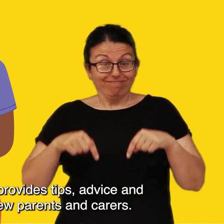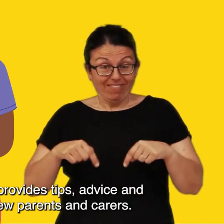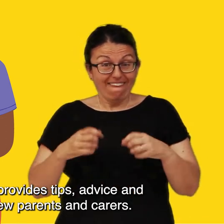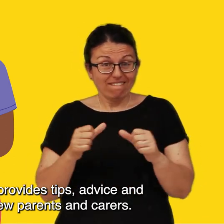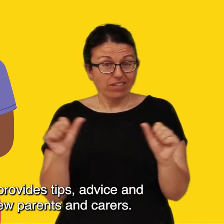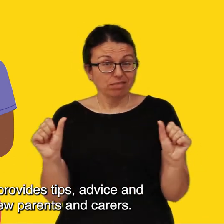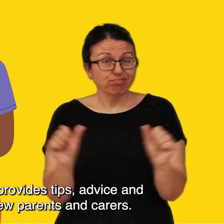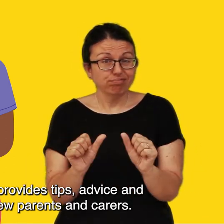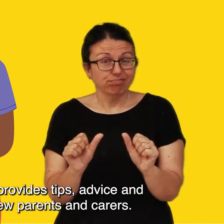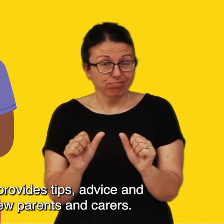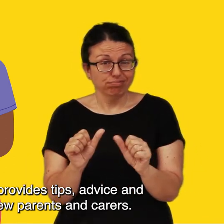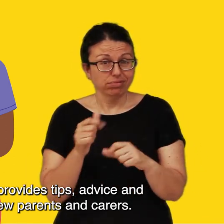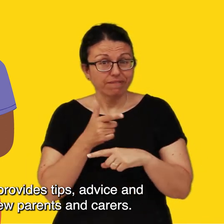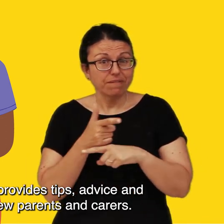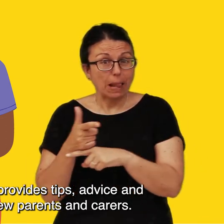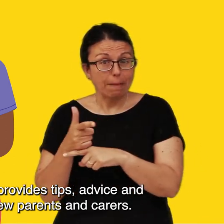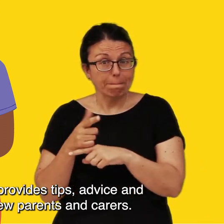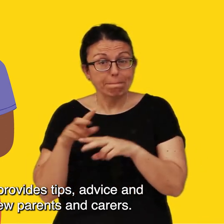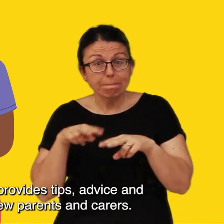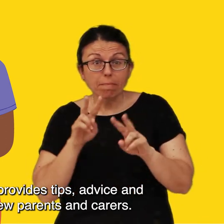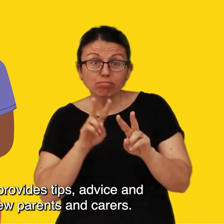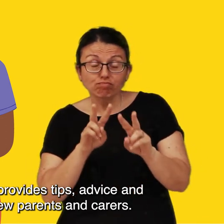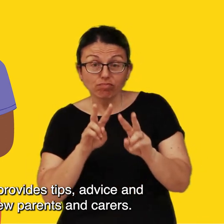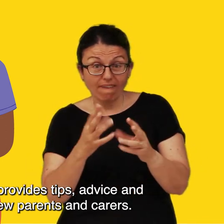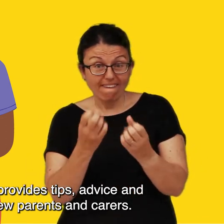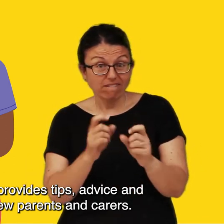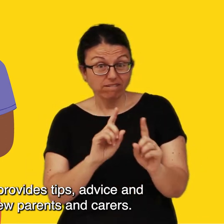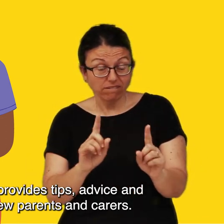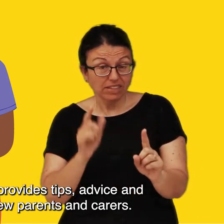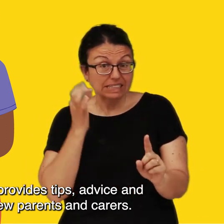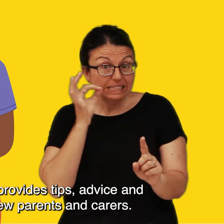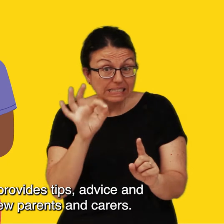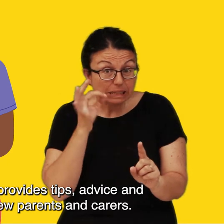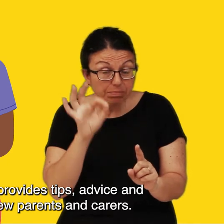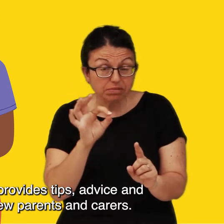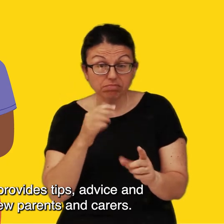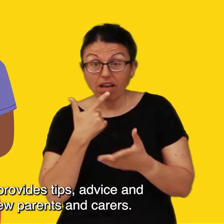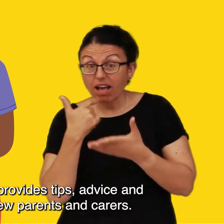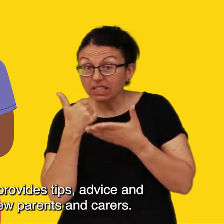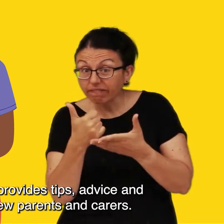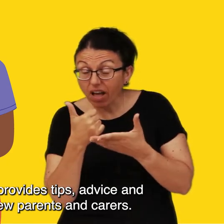film provides tips, advice and support for new parents and carers.